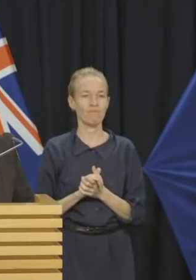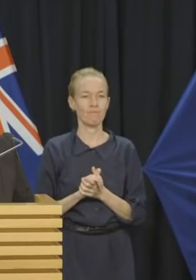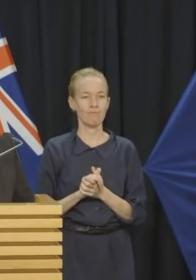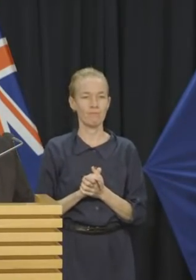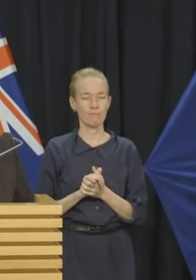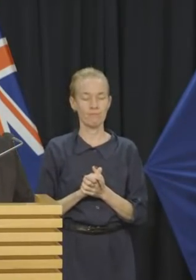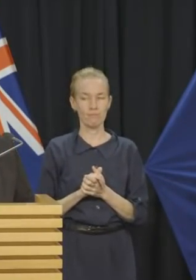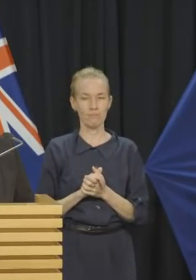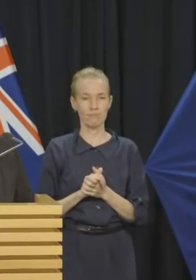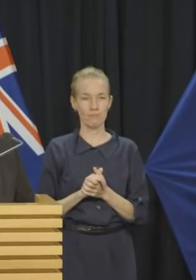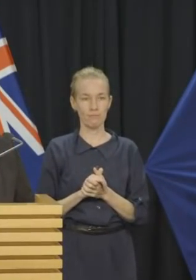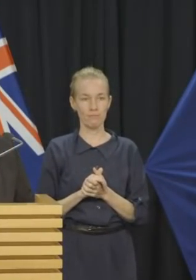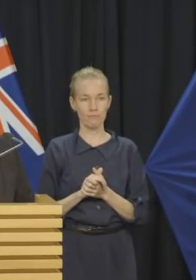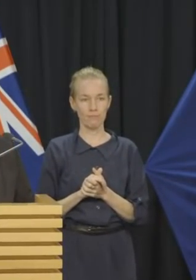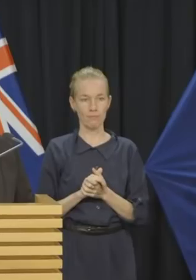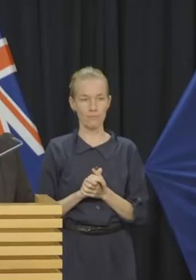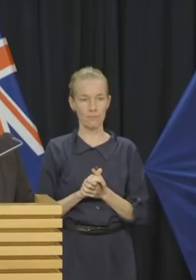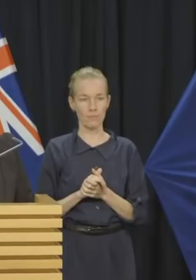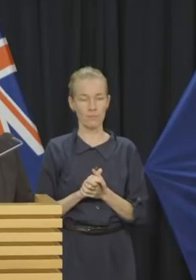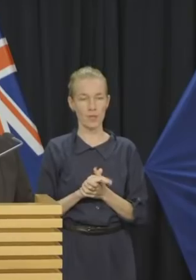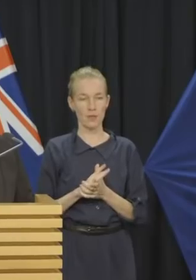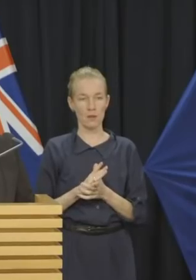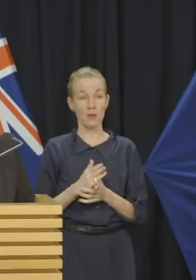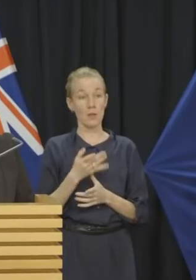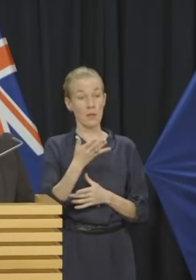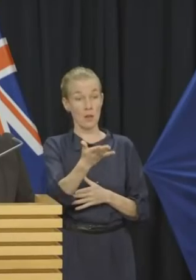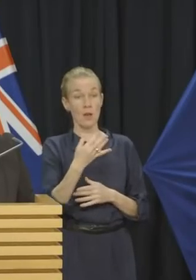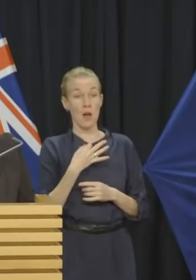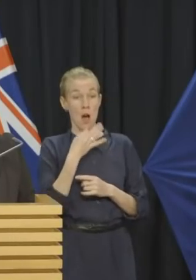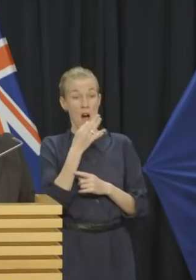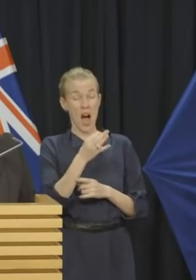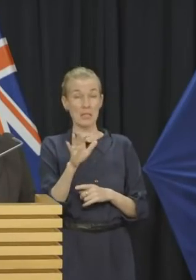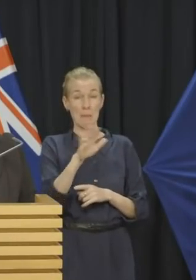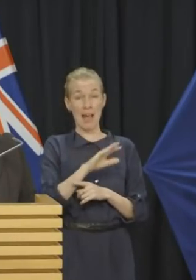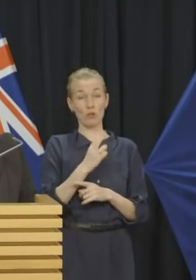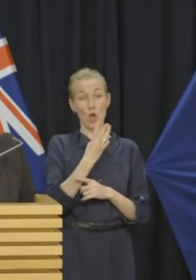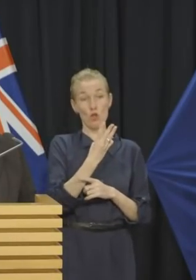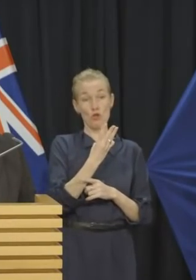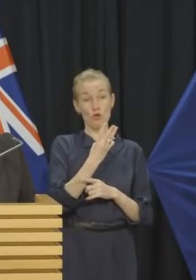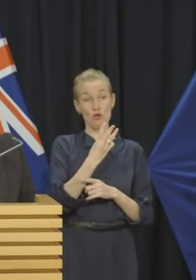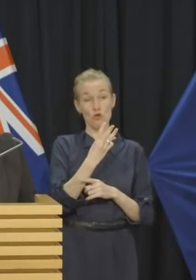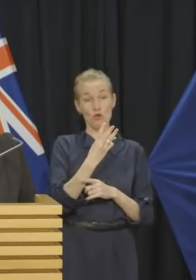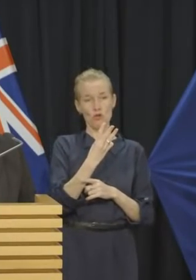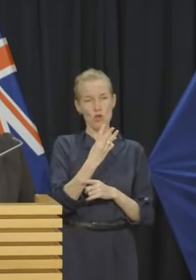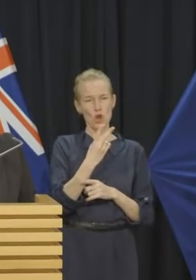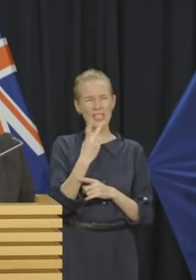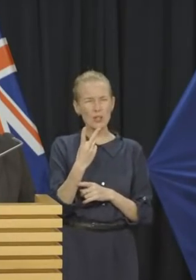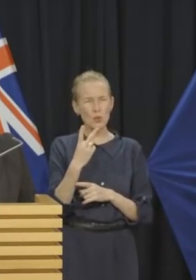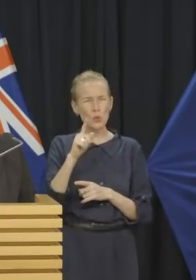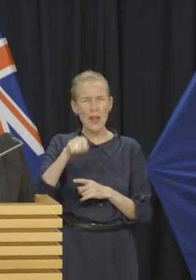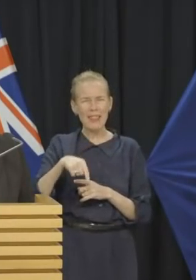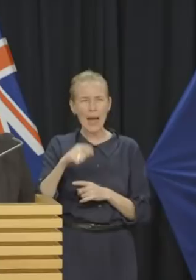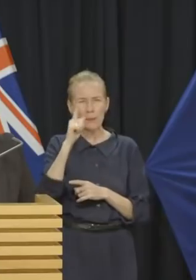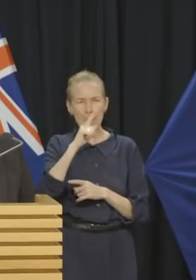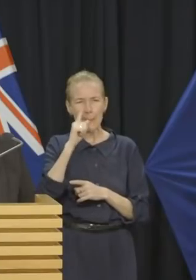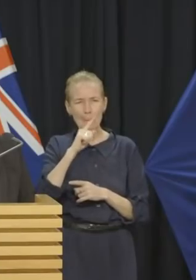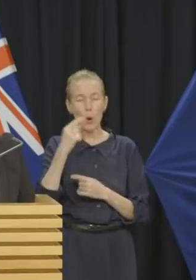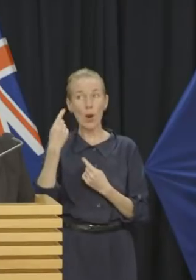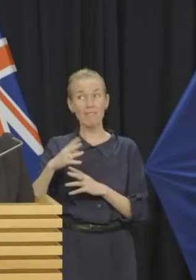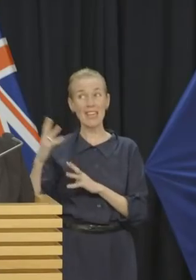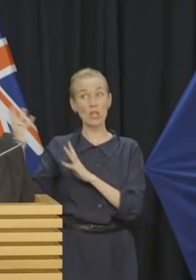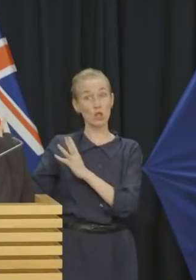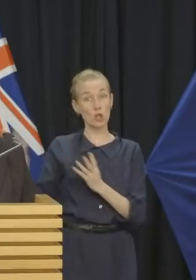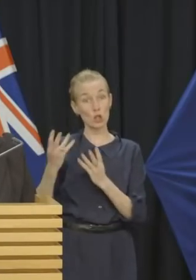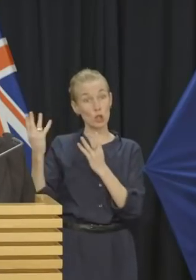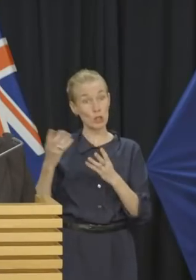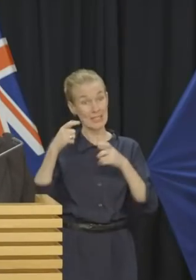an estimation of how many of is it roughly 300,000 people that have, or 32,000 people that have come through those